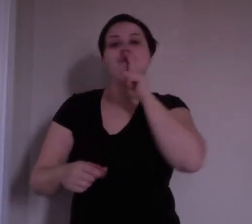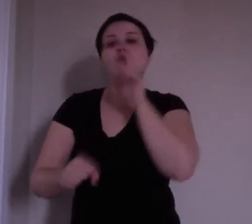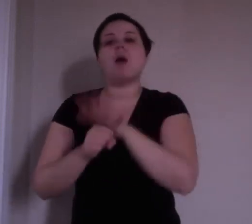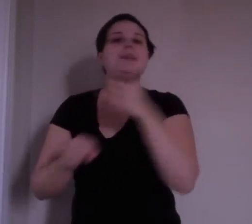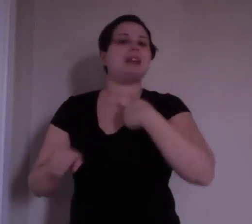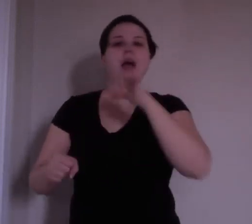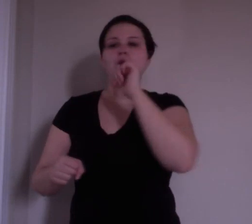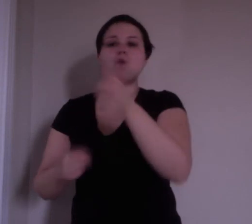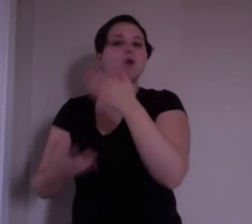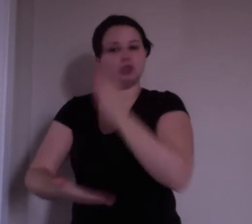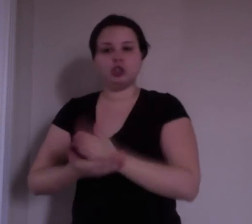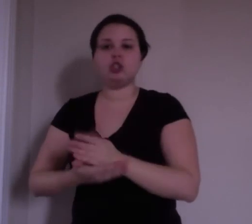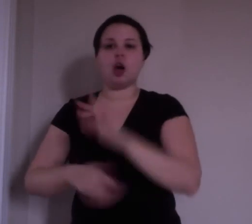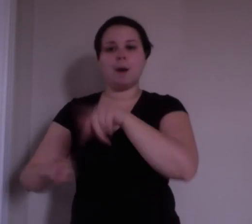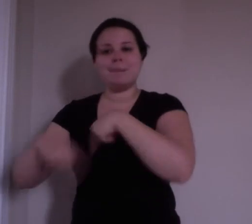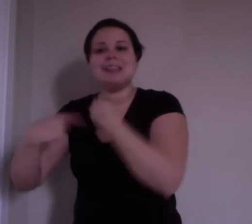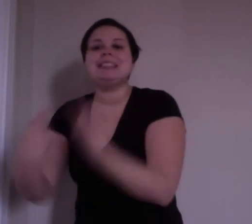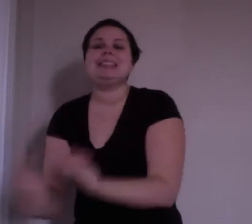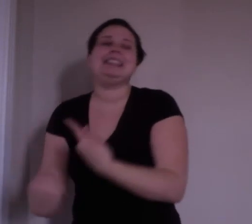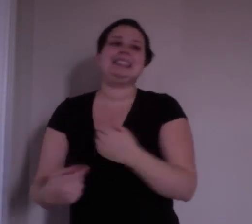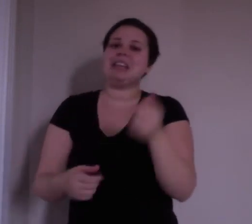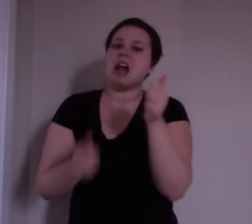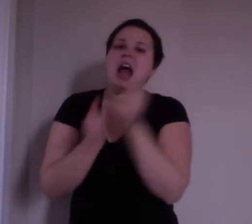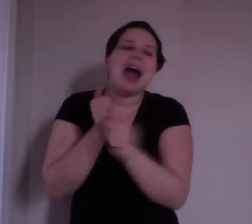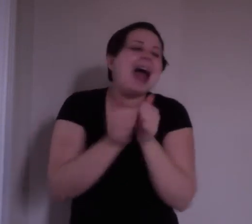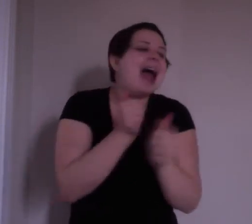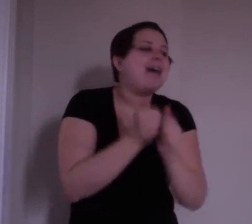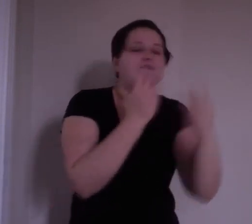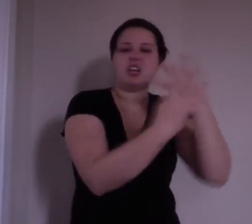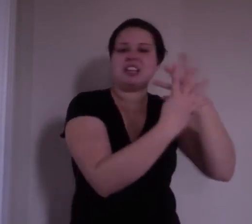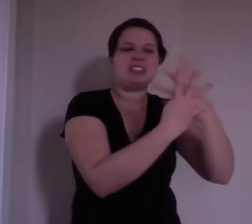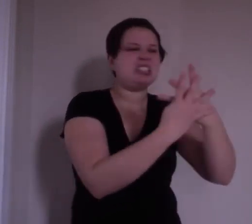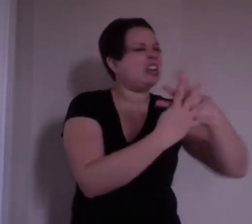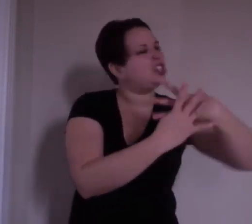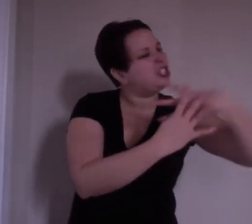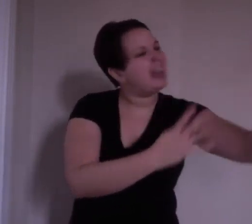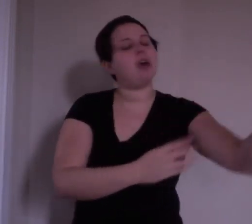until every cage is empty and every tank is